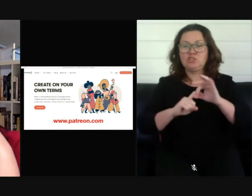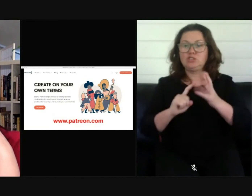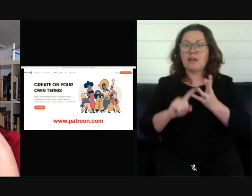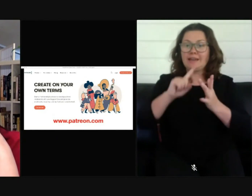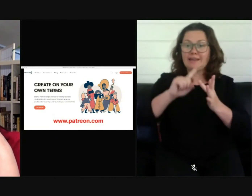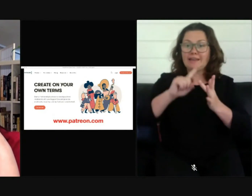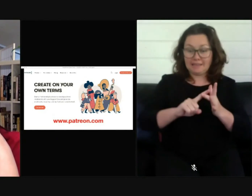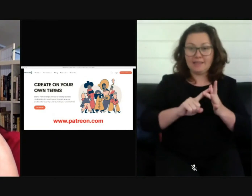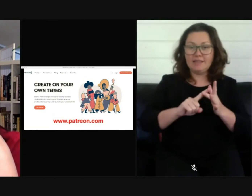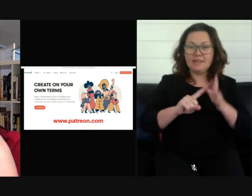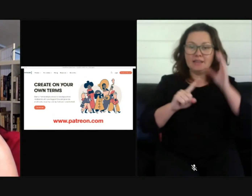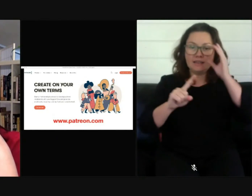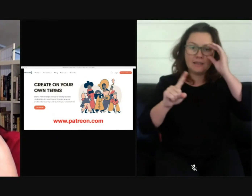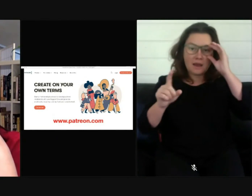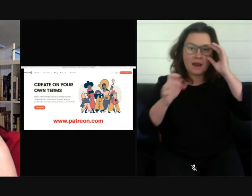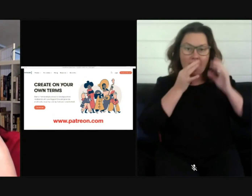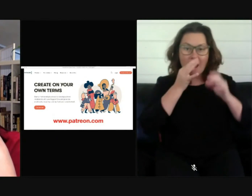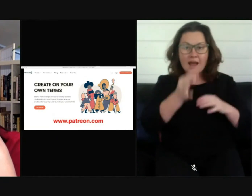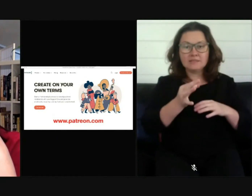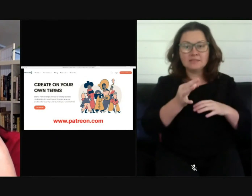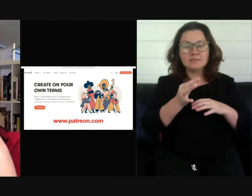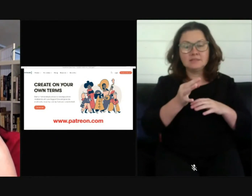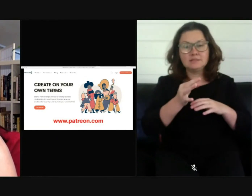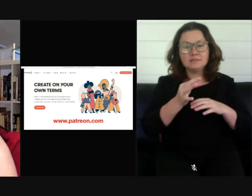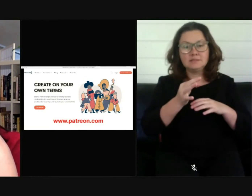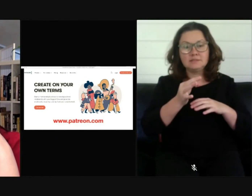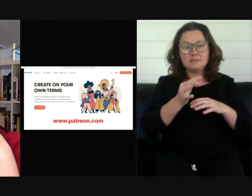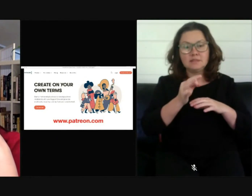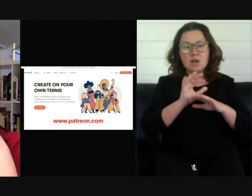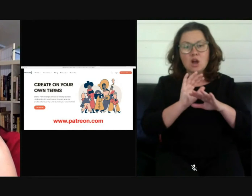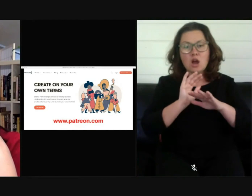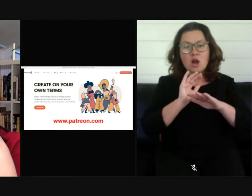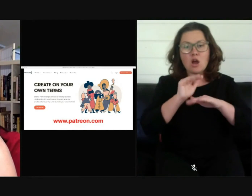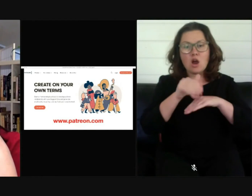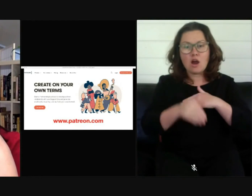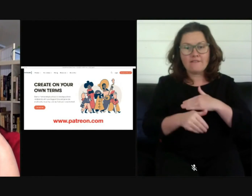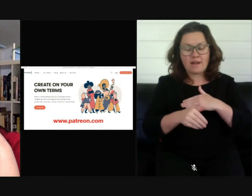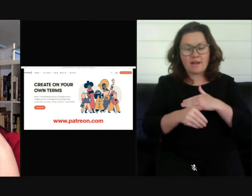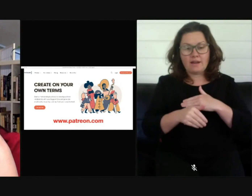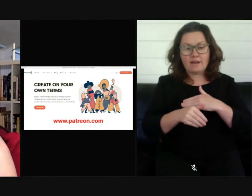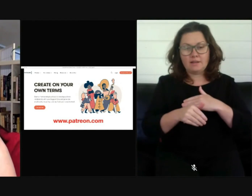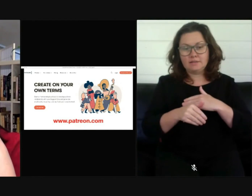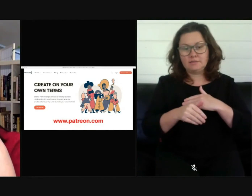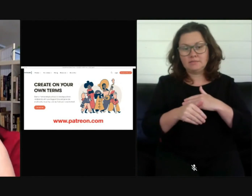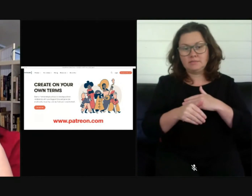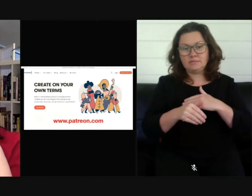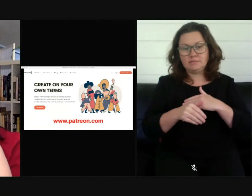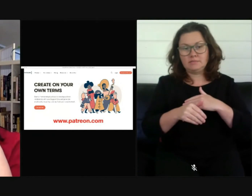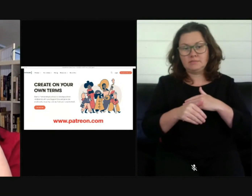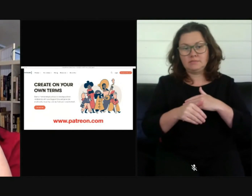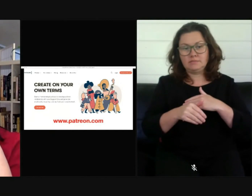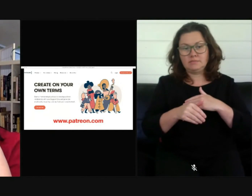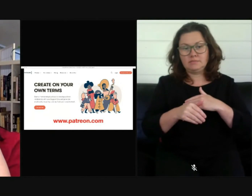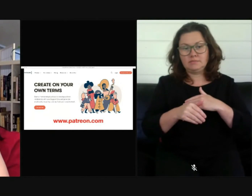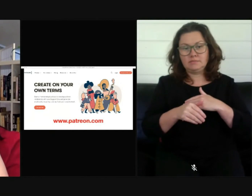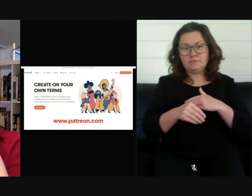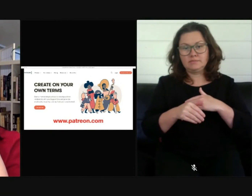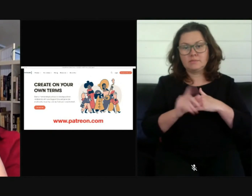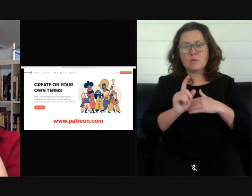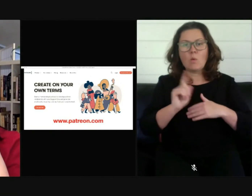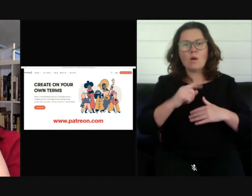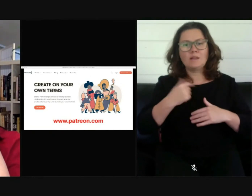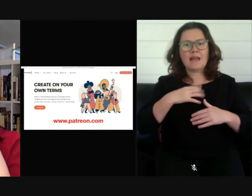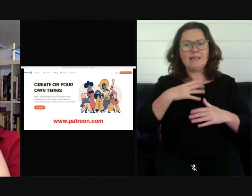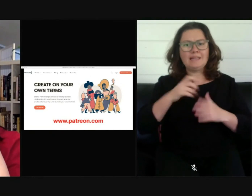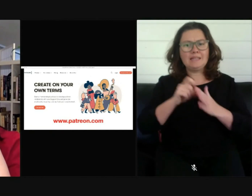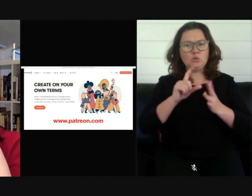Jackie, I can see that you asked me a question about the steps to take in order to protest against the decision